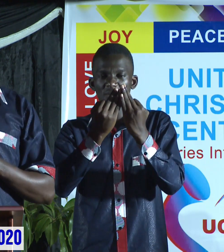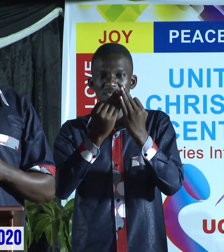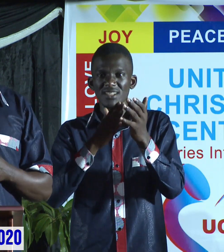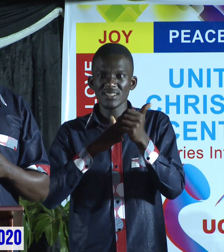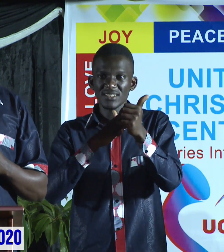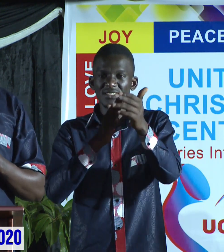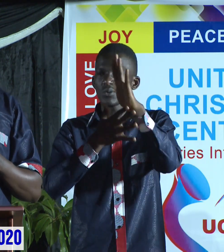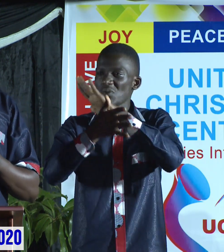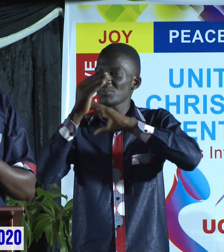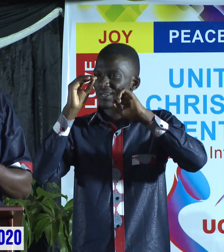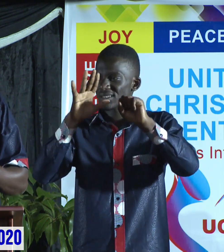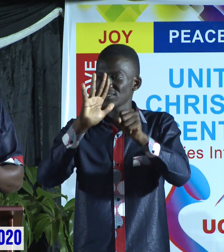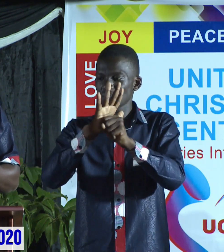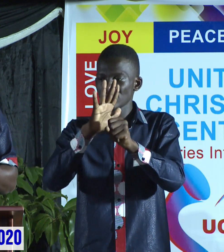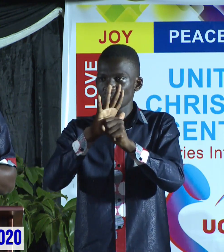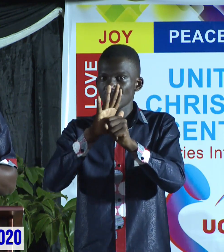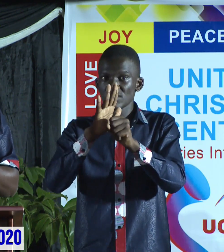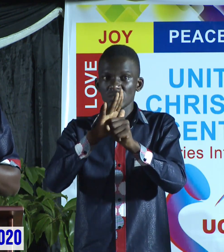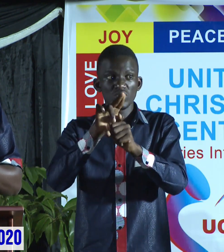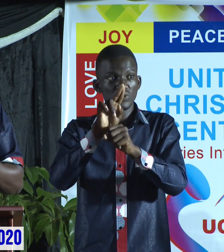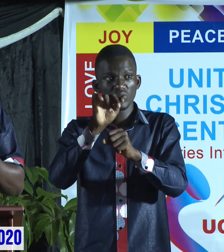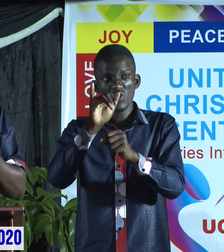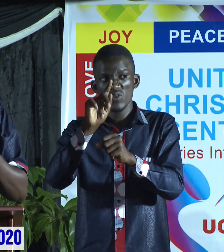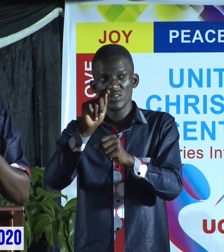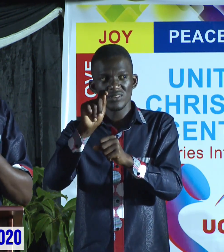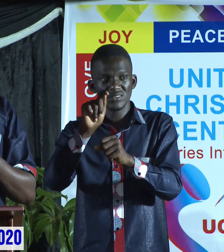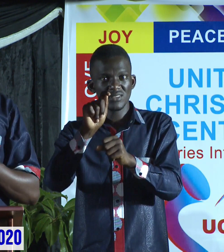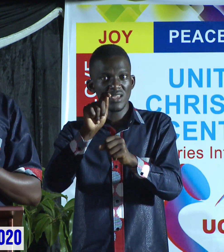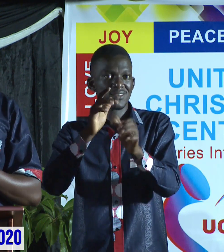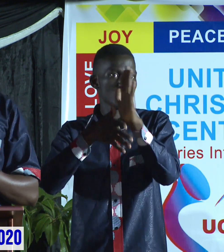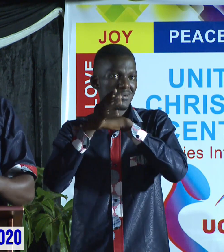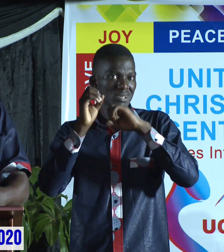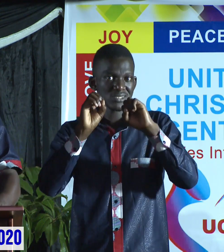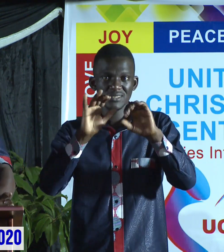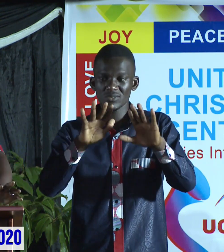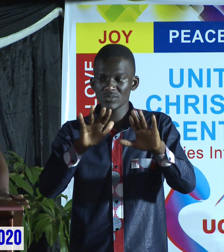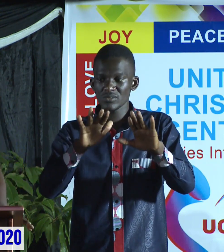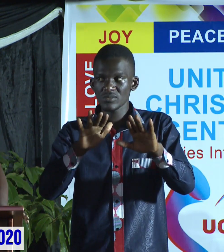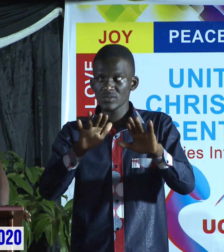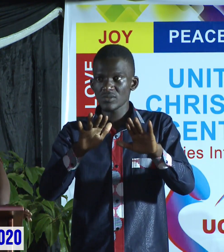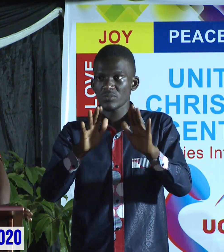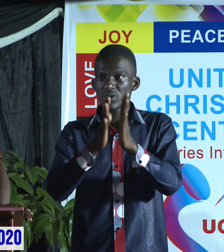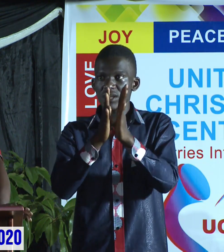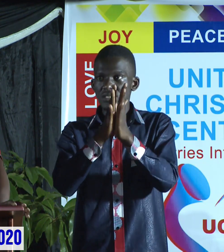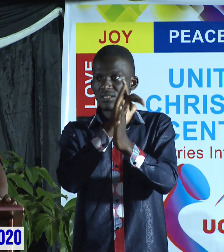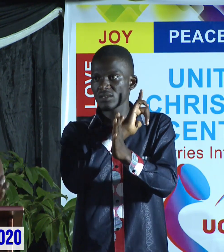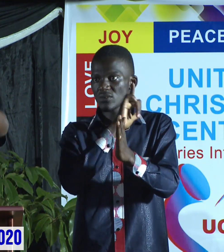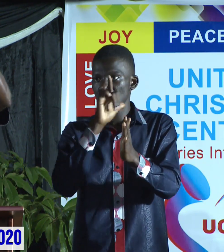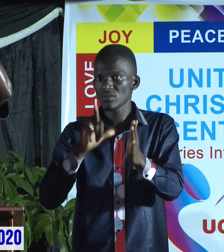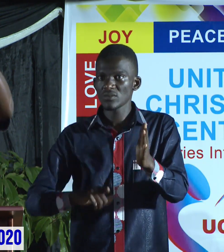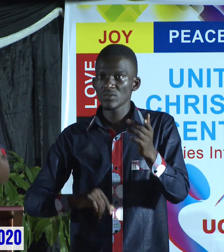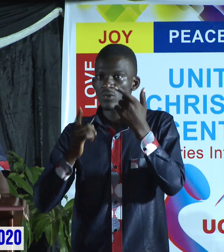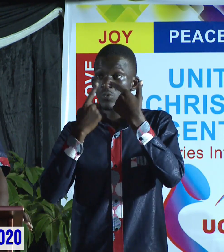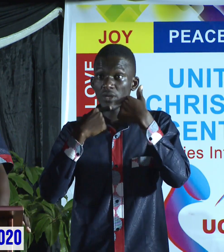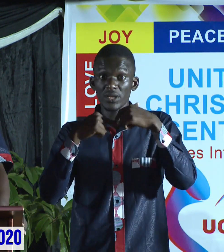family leaders. God bless you. Mukama bawo omukisa. Unity leaders. Unity leaders. Mukama bawenye omukisa. God bless you so mukama much. Mukama forever ziwe. Praise be to Jesus.